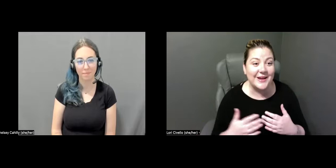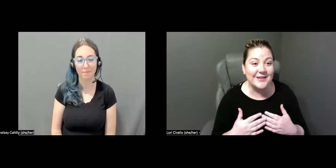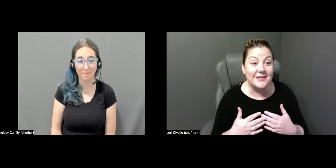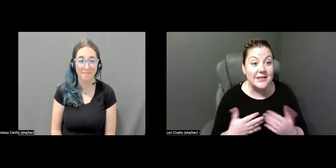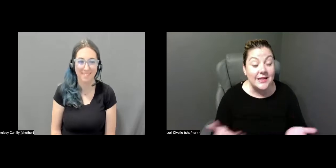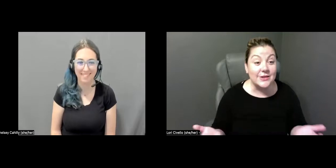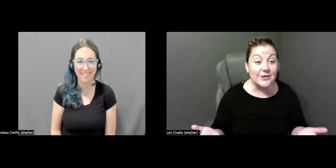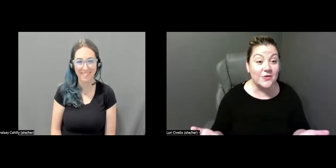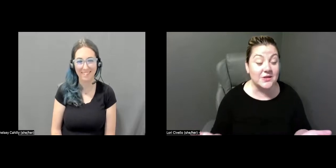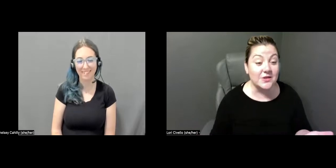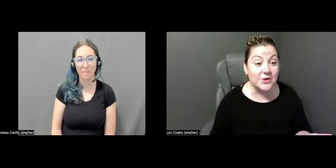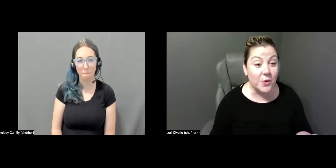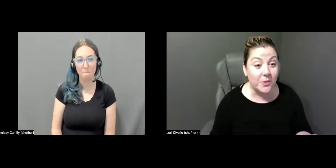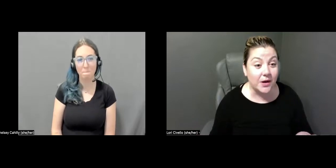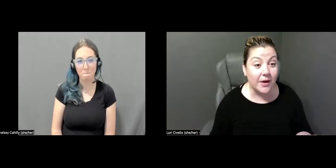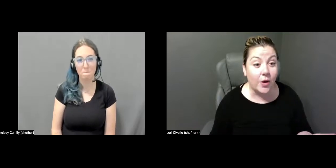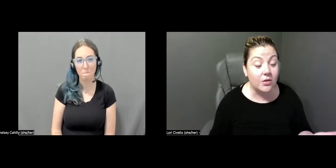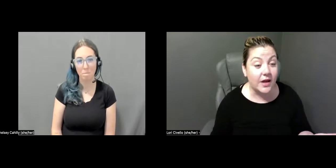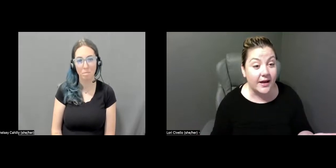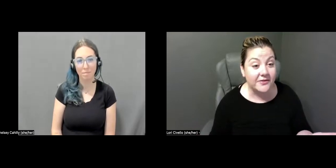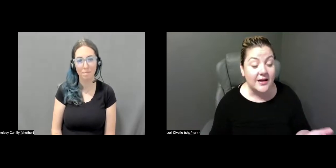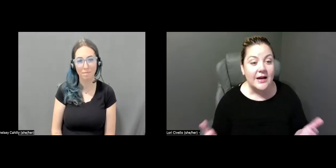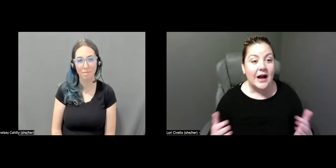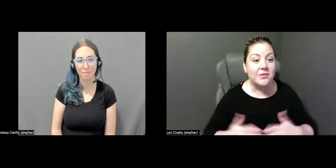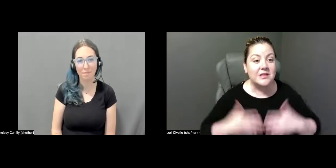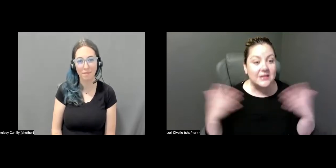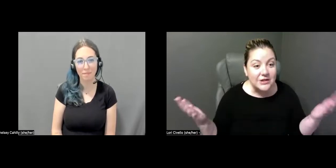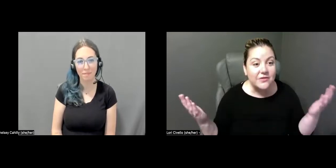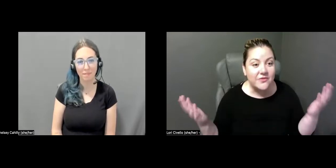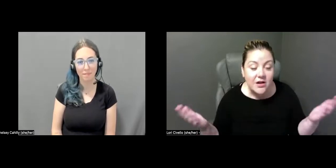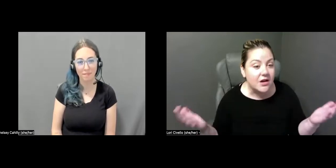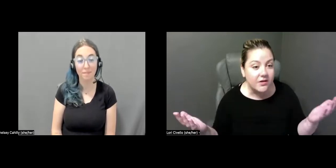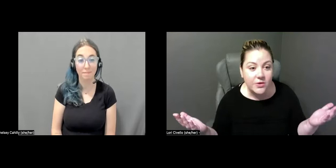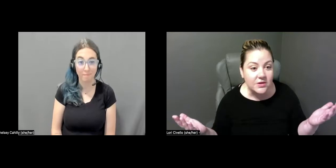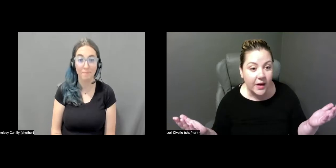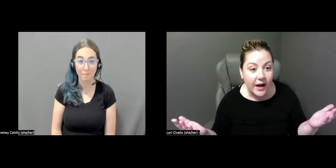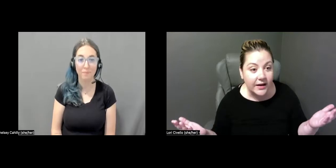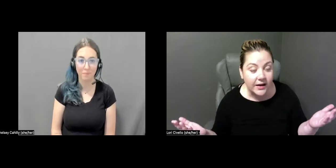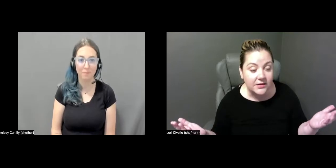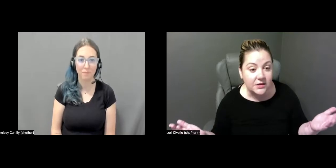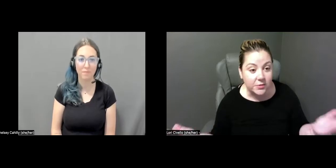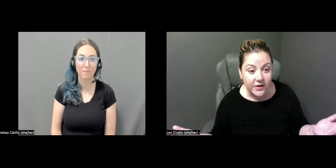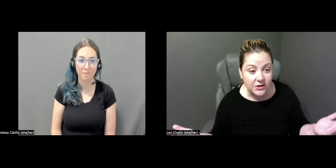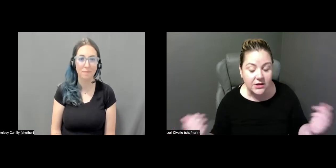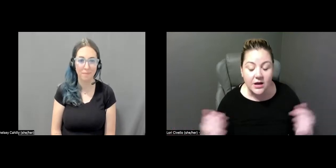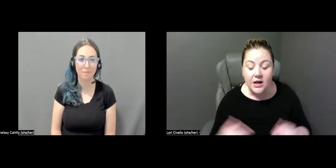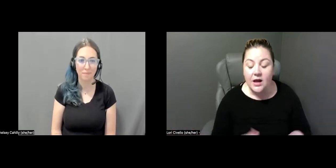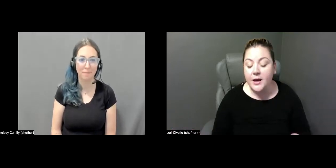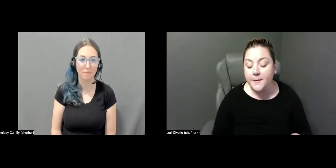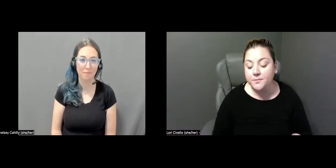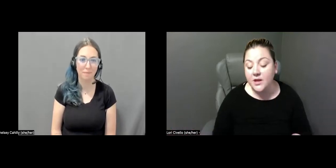parents and needing the services of interpreting my whole life, I was still very confused about how to get into this